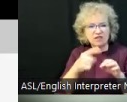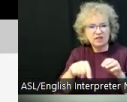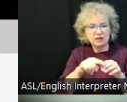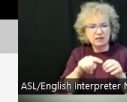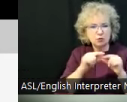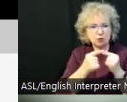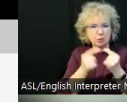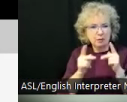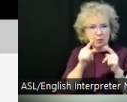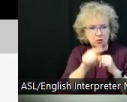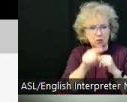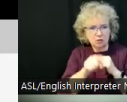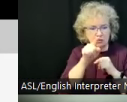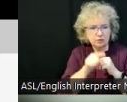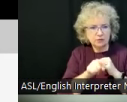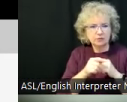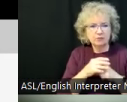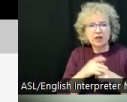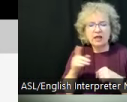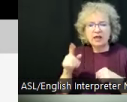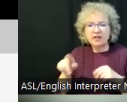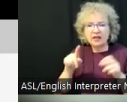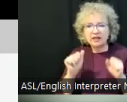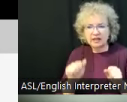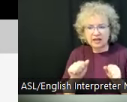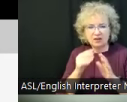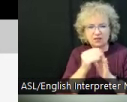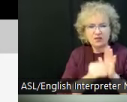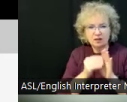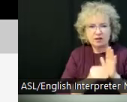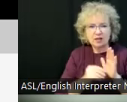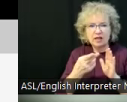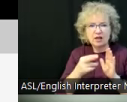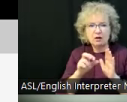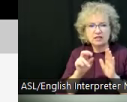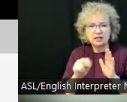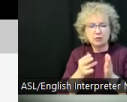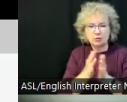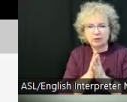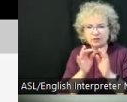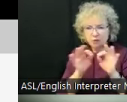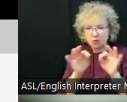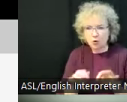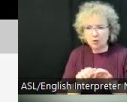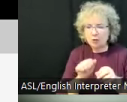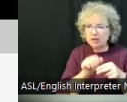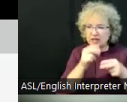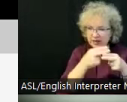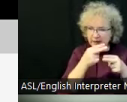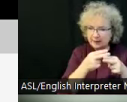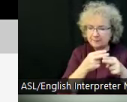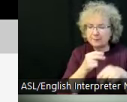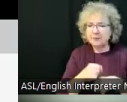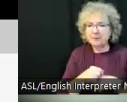they can fill out this HRSN request form with their name, their